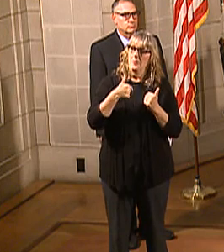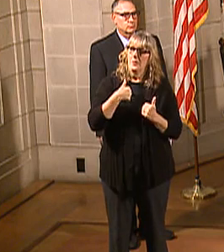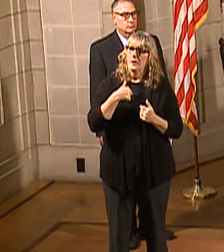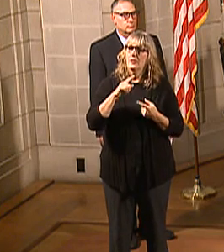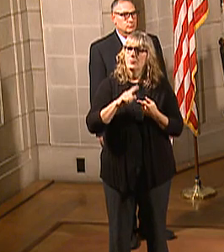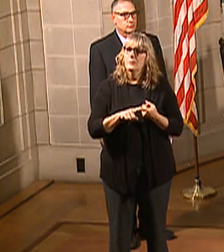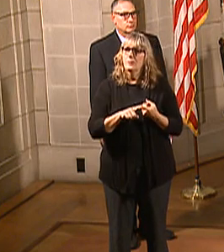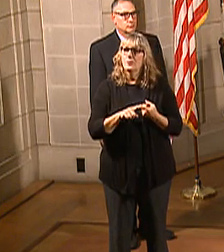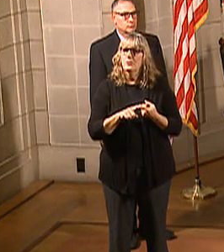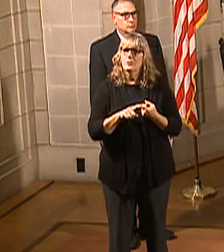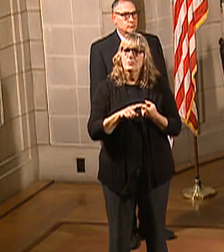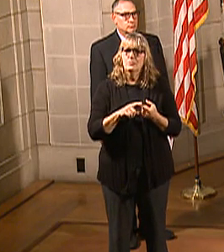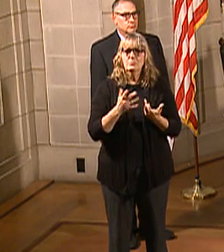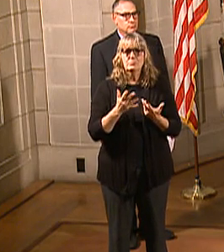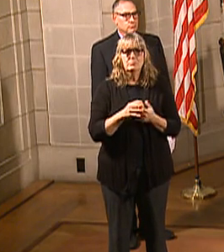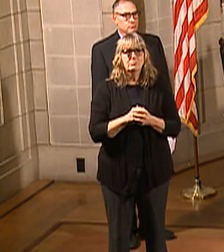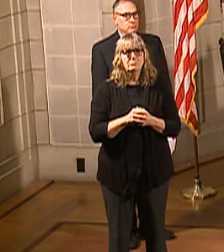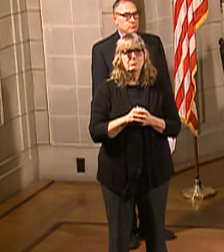to,